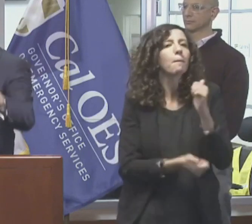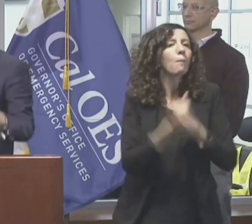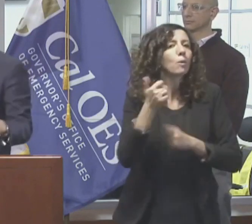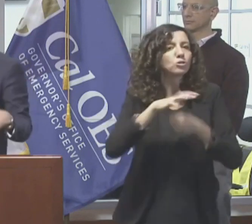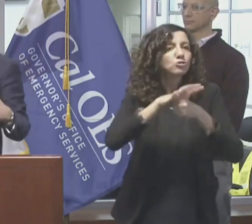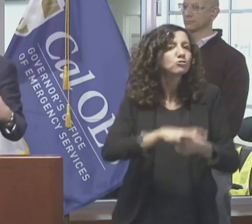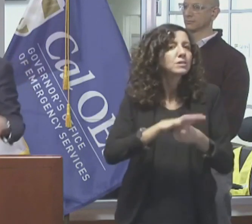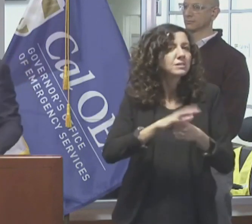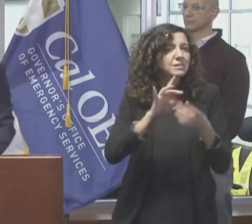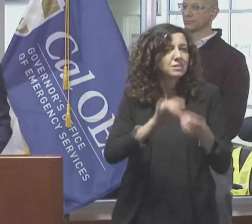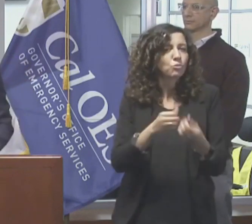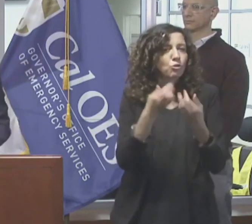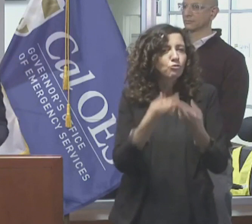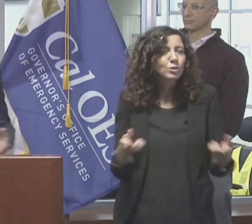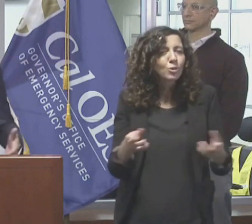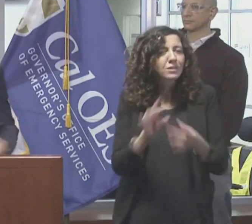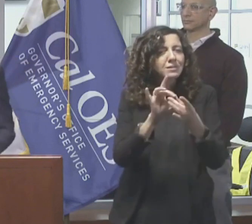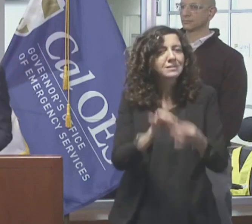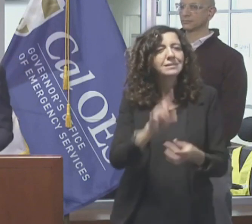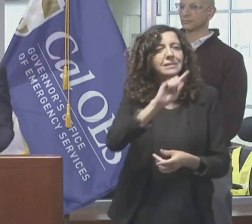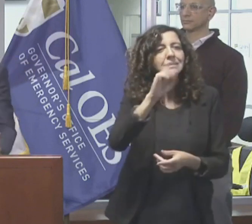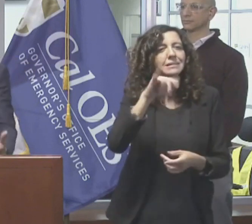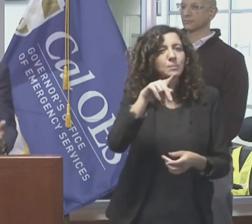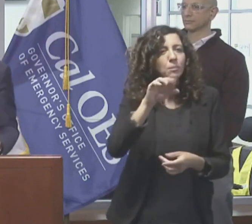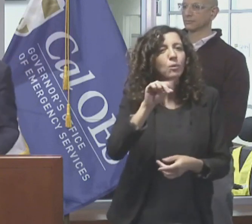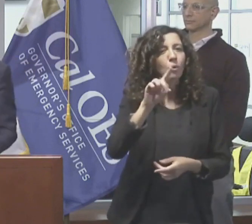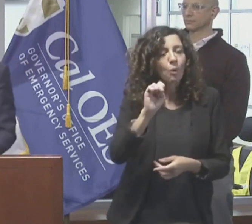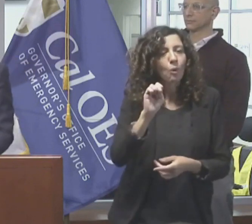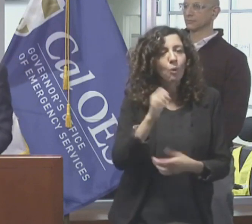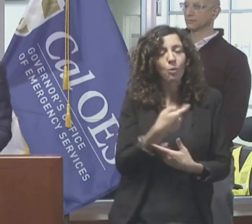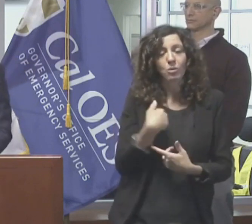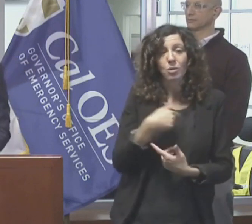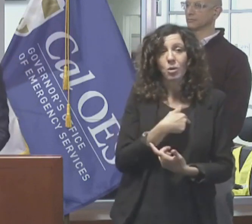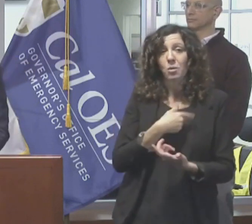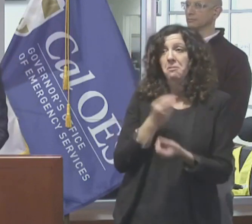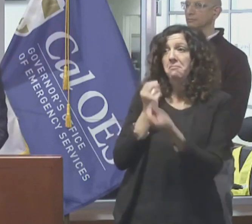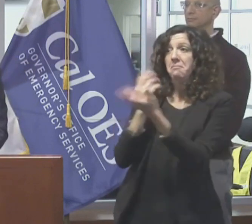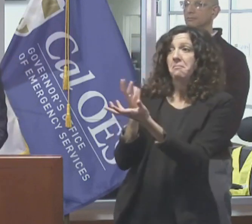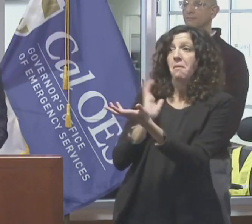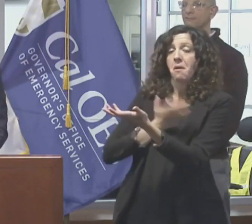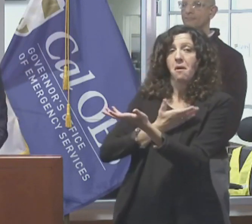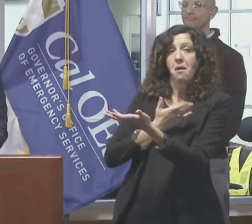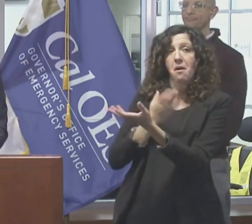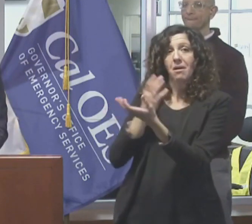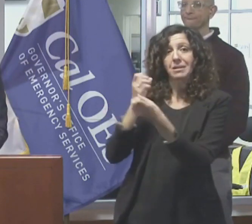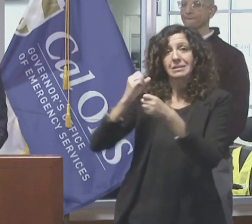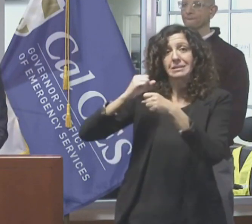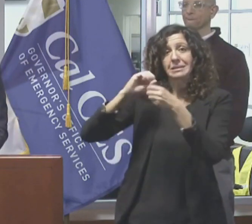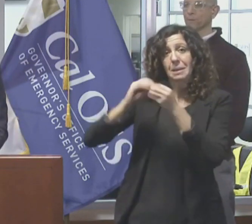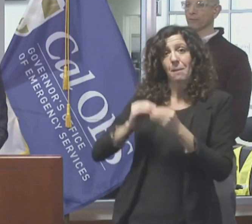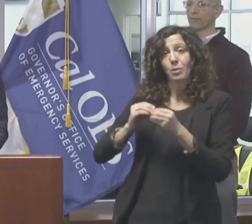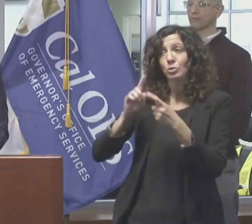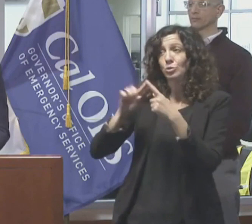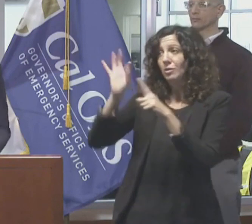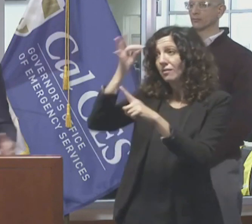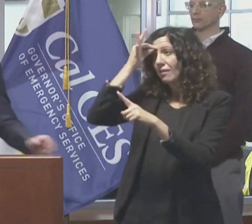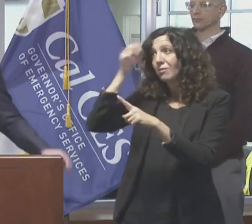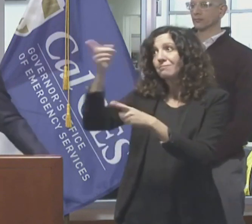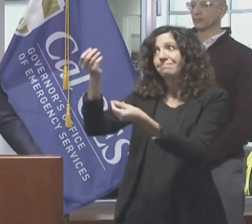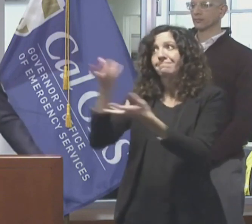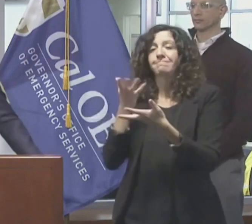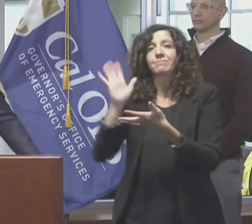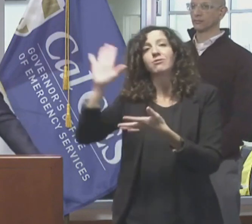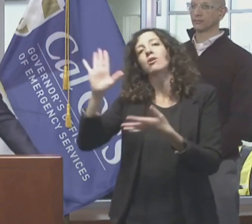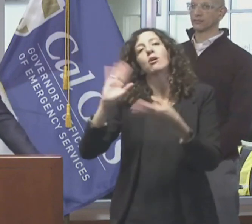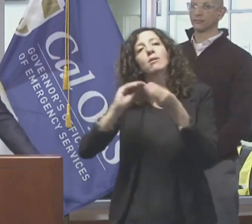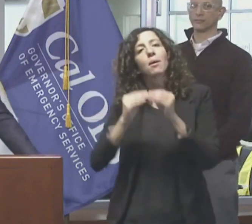at a different level in that respect. We're sharing a lot of that with the federal government. They're sharing a lot of their data and support to us. But we're in a mindset